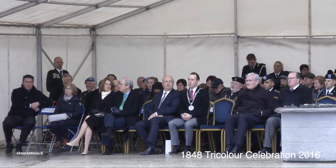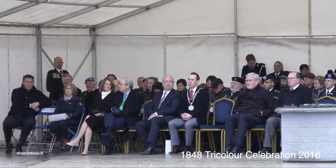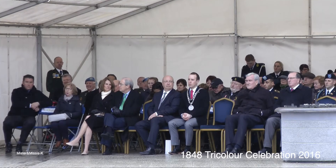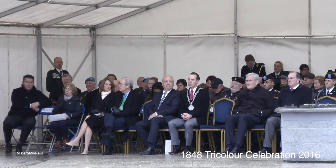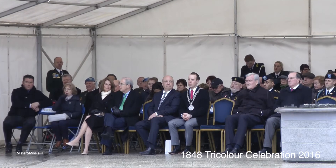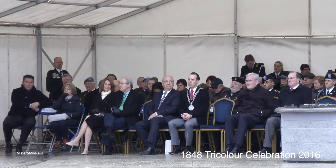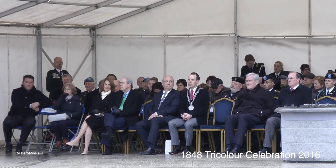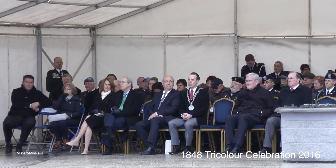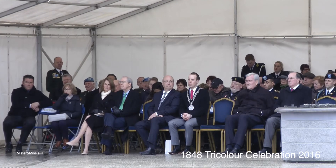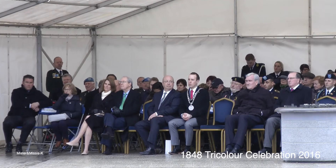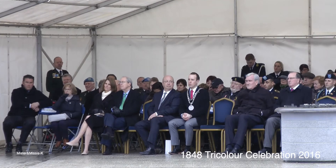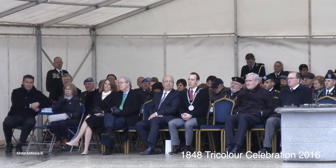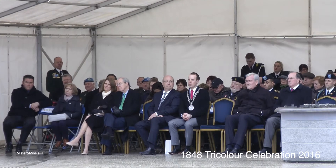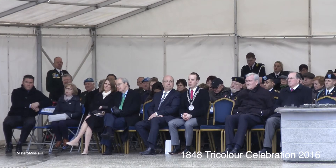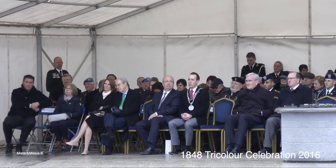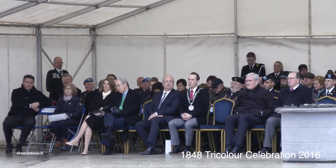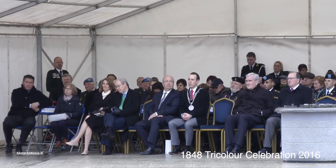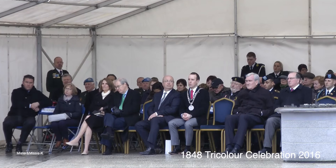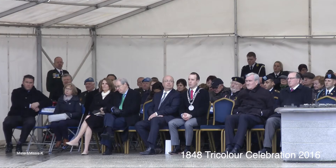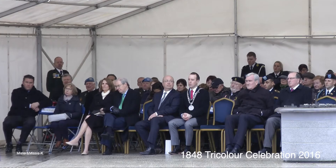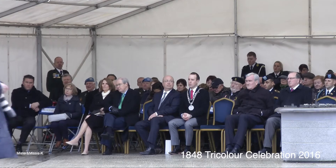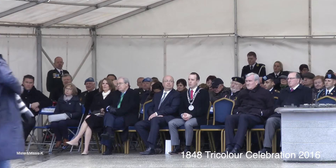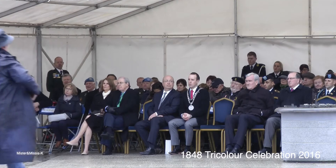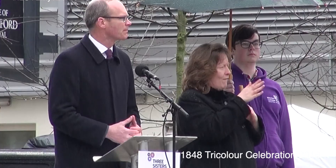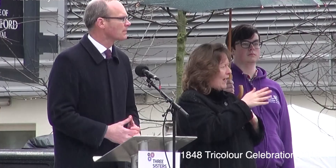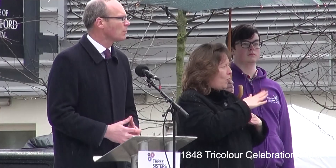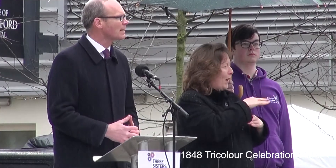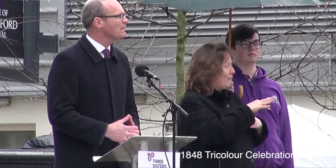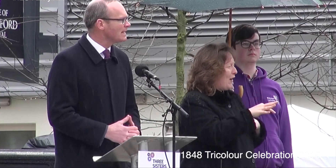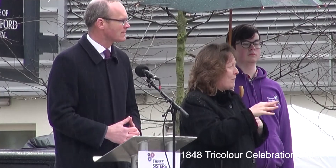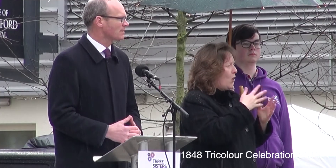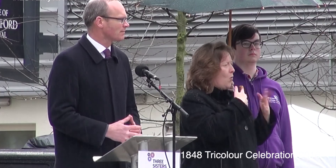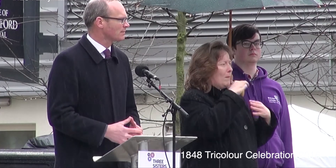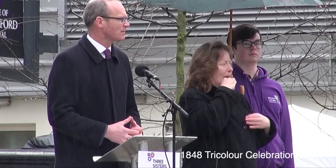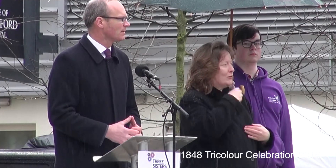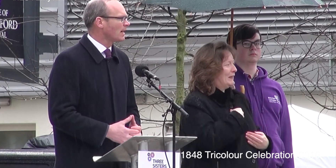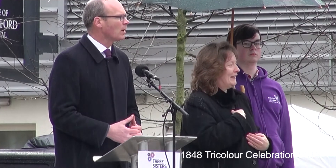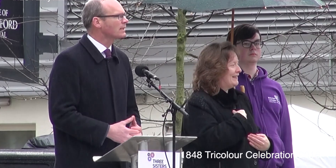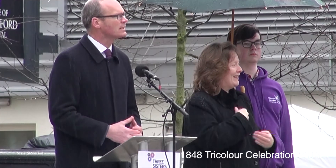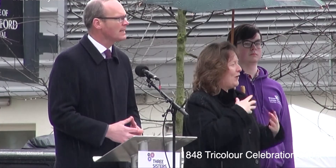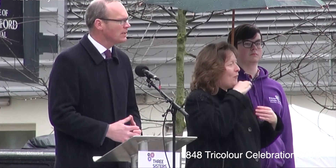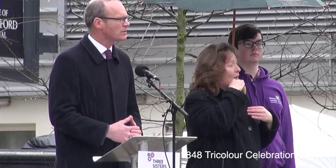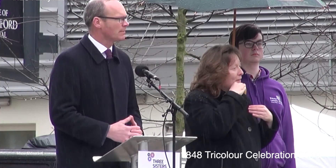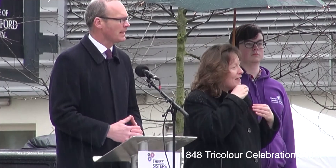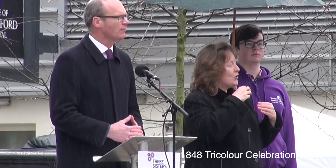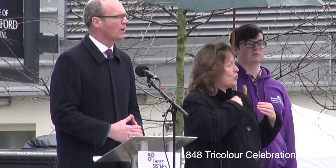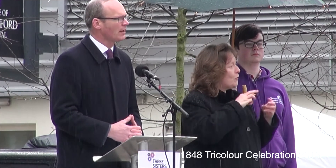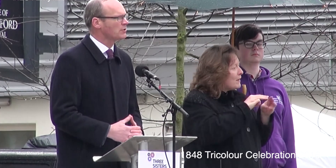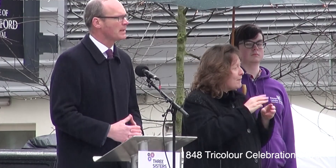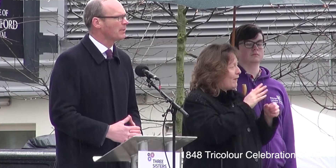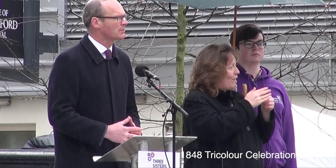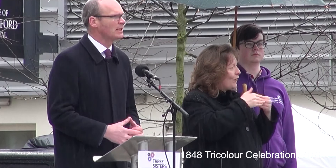really is all about that, about where this flag came from, what it means, and what it continues to mean